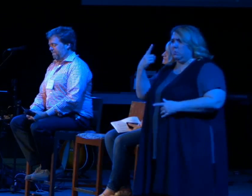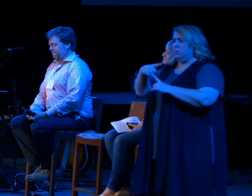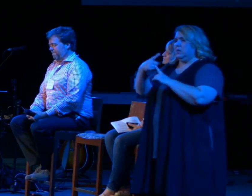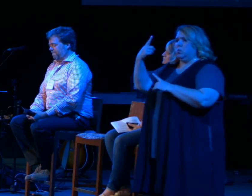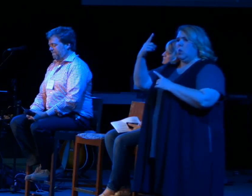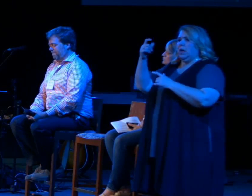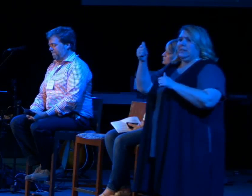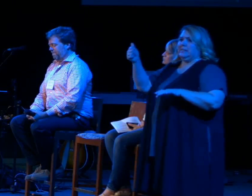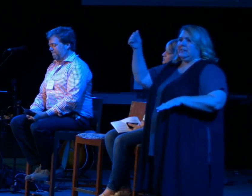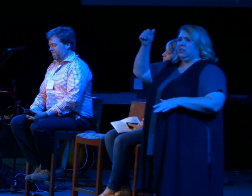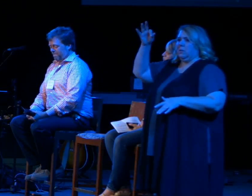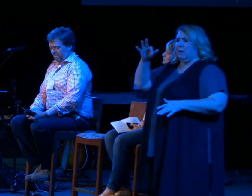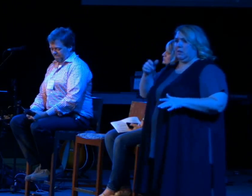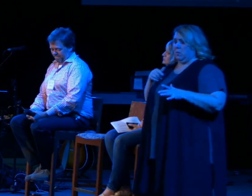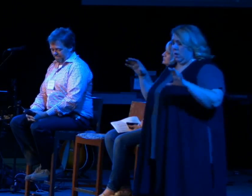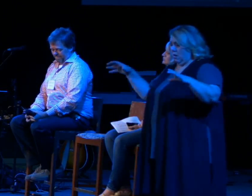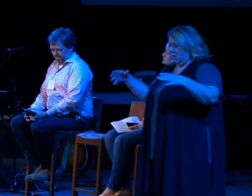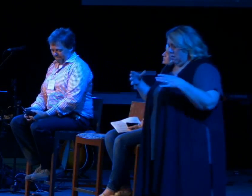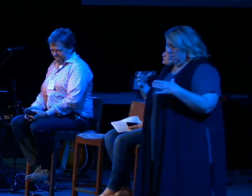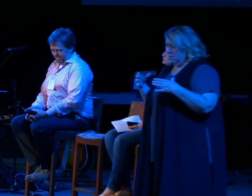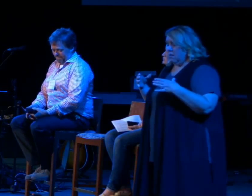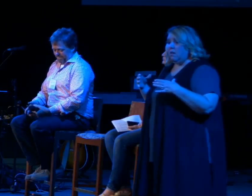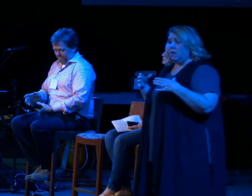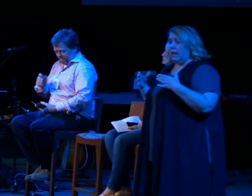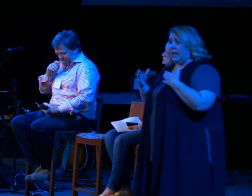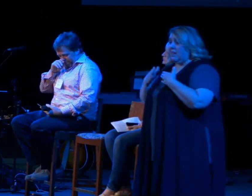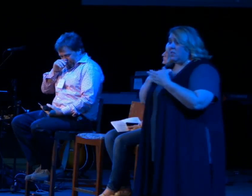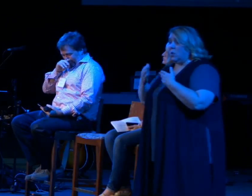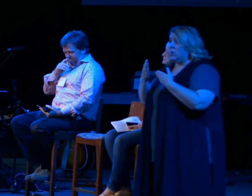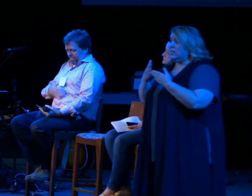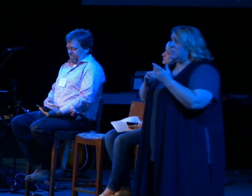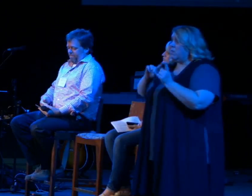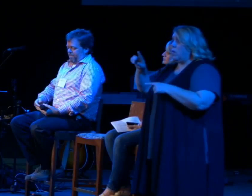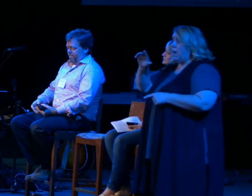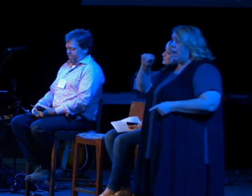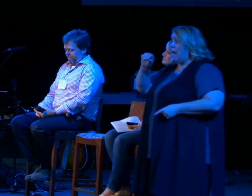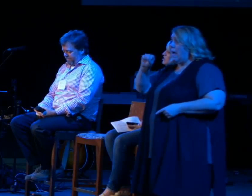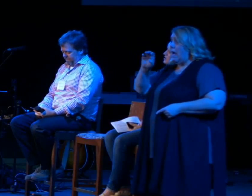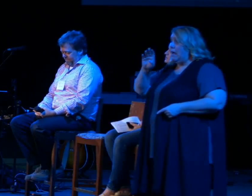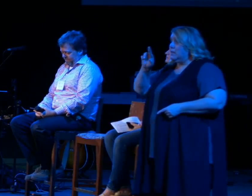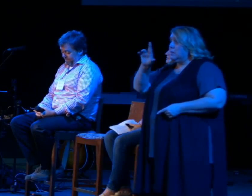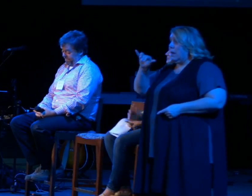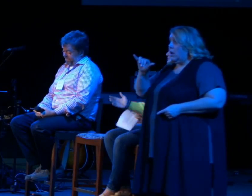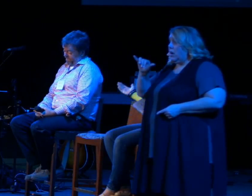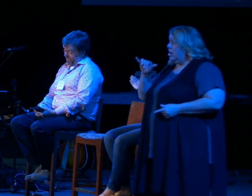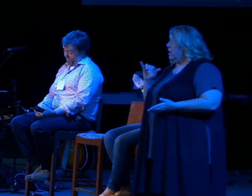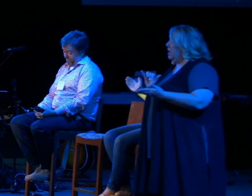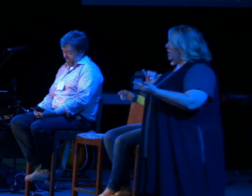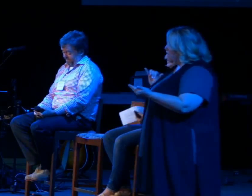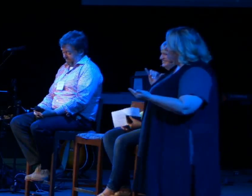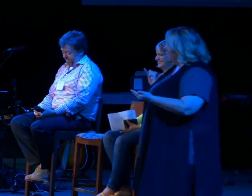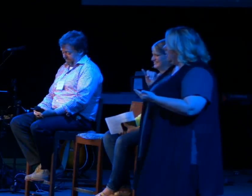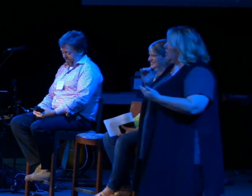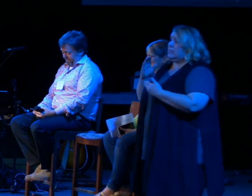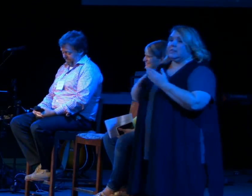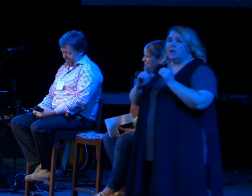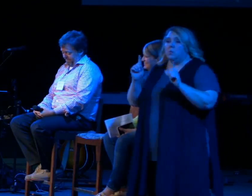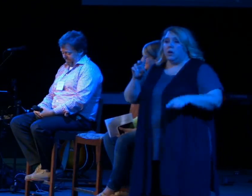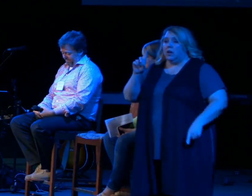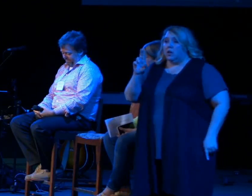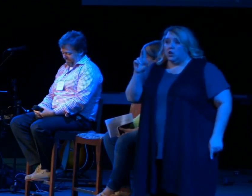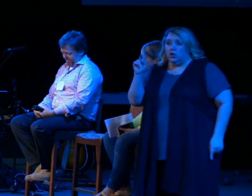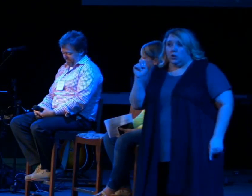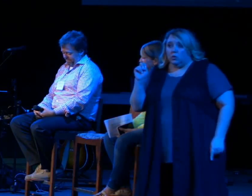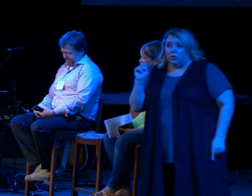pastor. Somehow, even though some of us went to Asbury and some of us went to Duke,